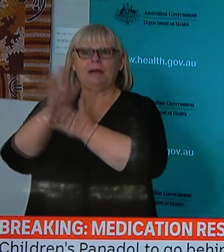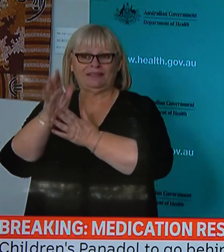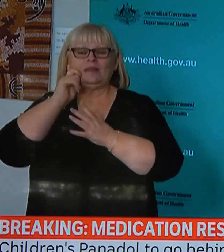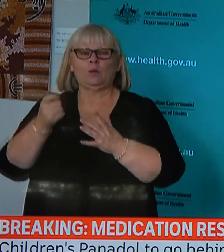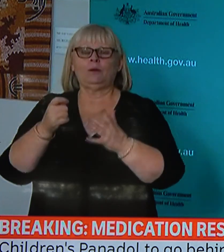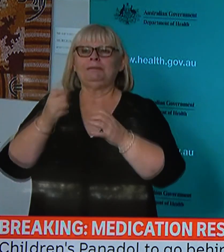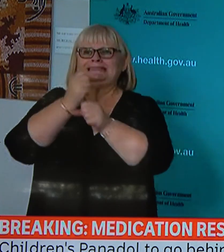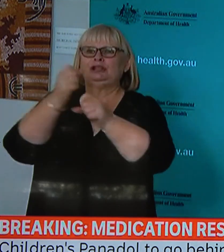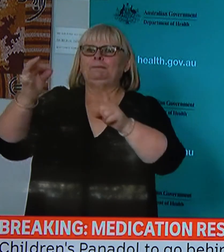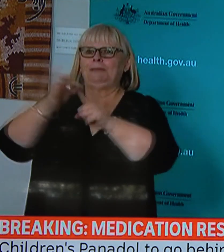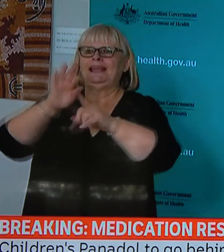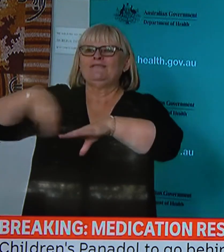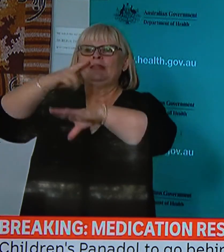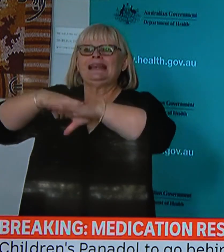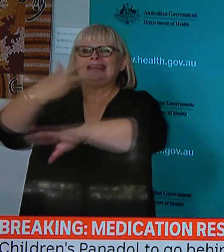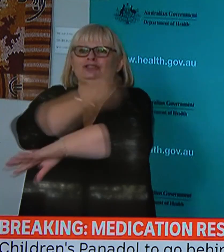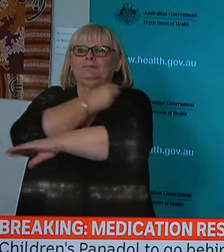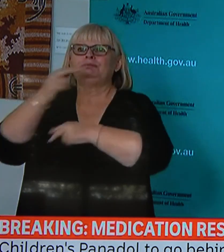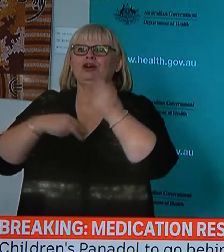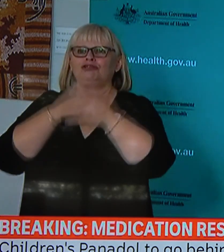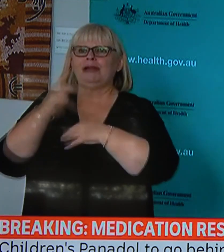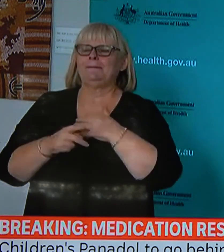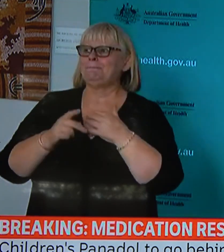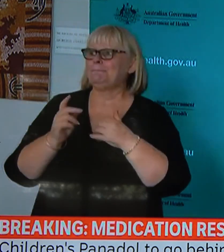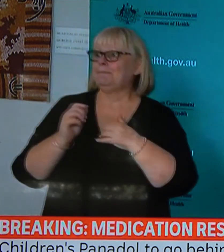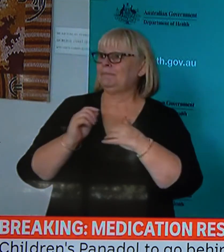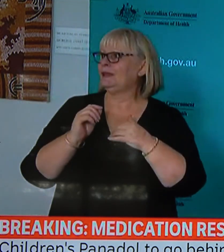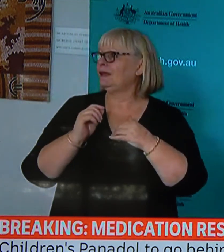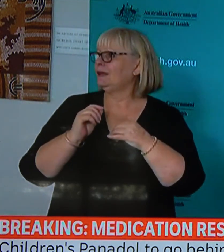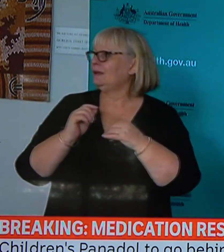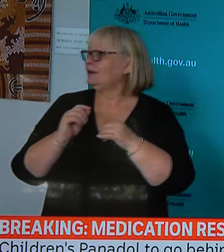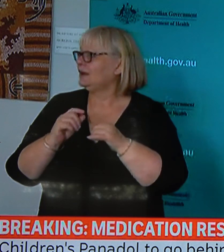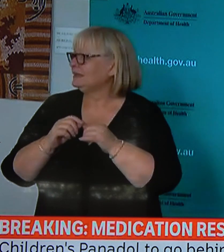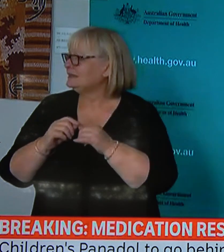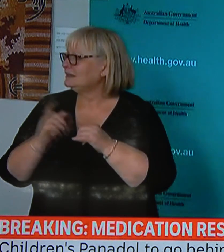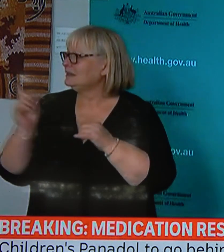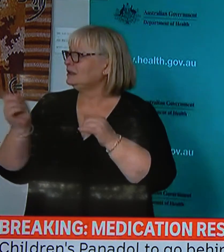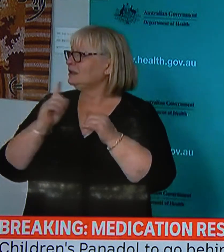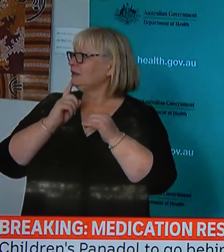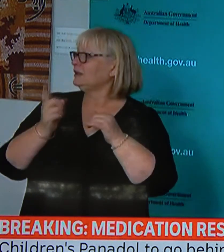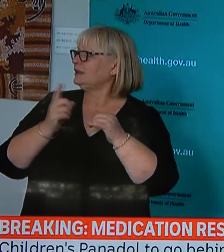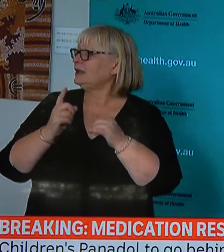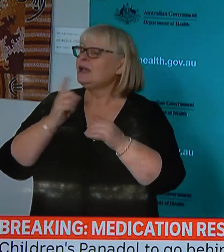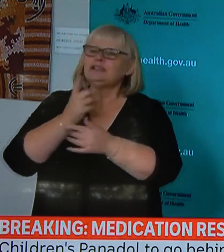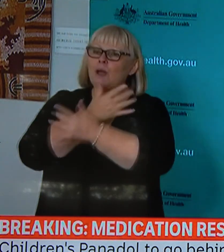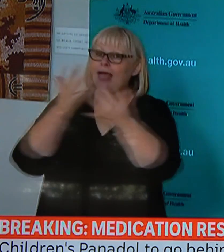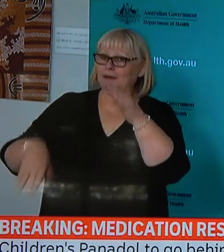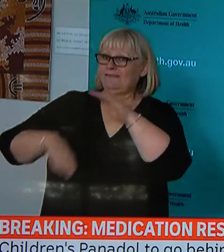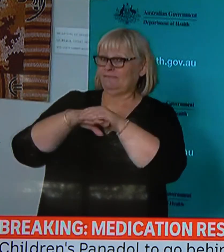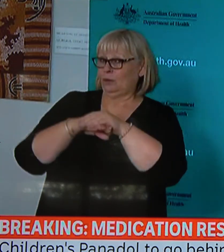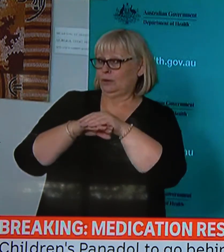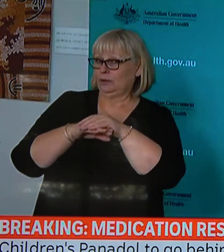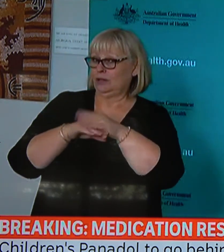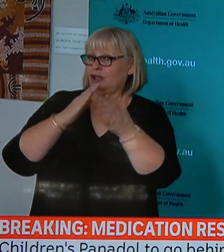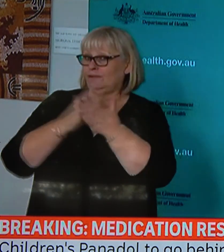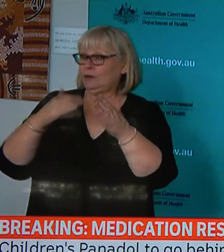supplies in our GPs in the National Immunisation Program. Just on the total number of cases confirmed in Australia, are you able to